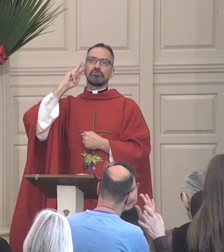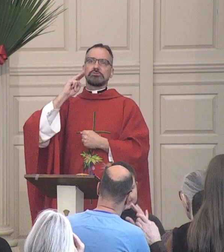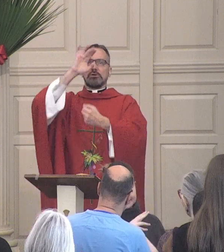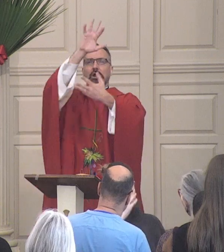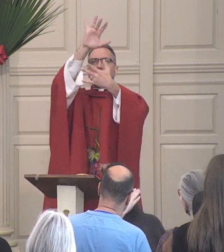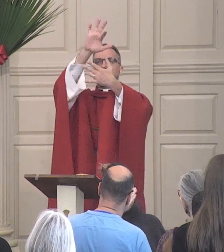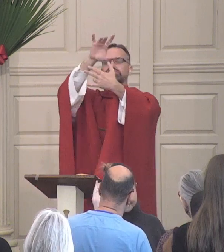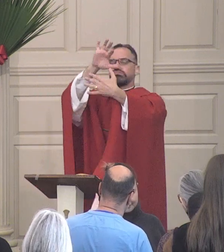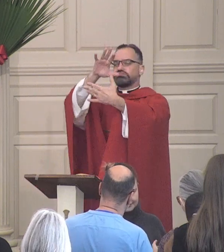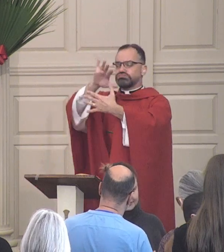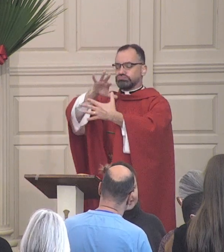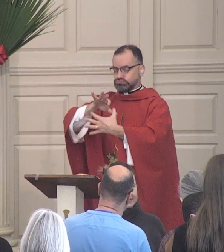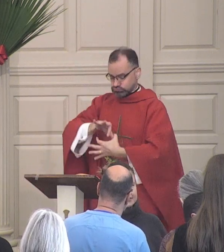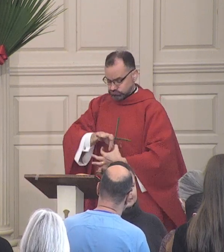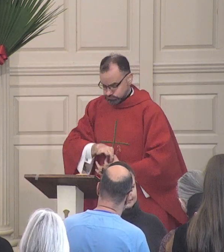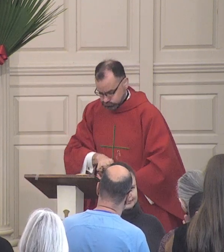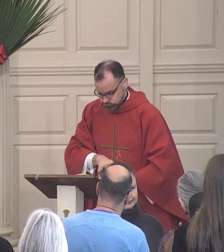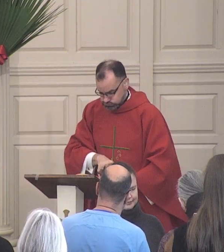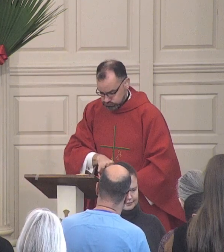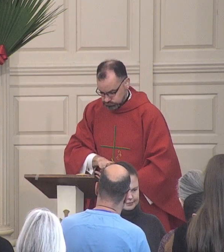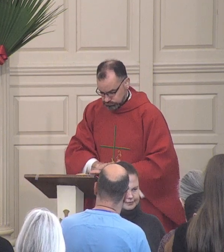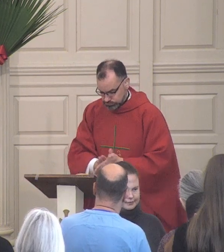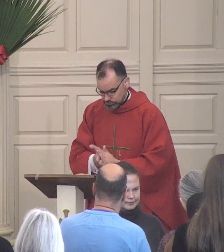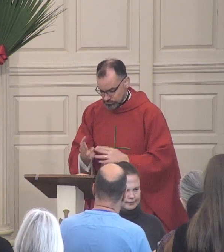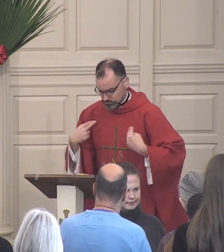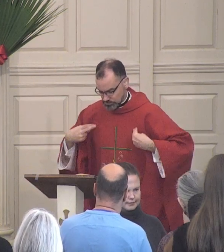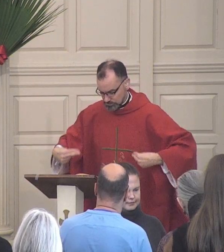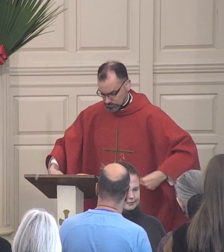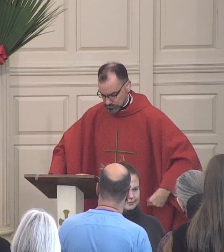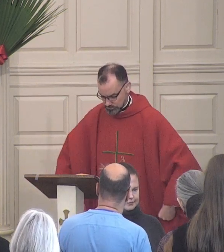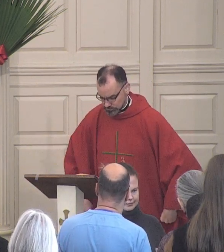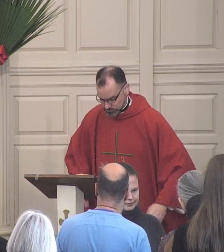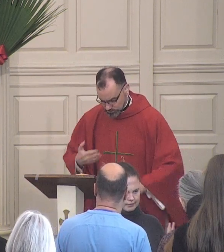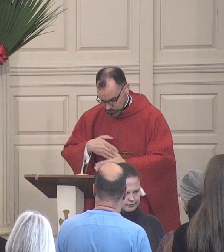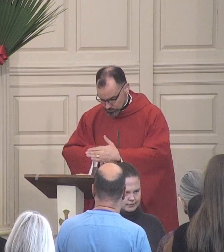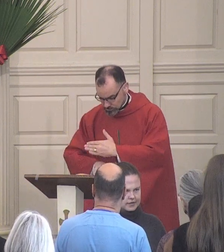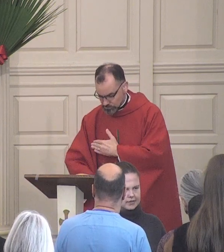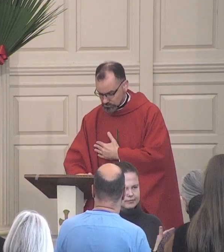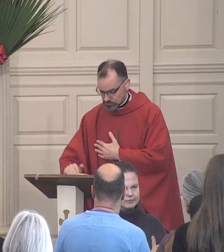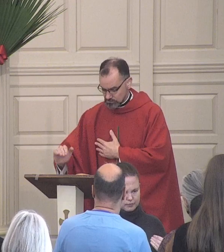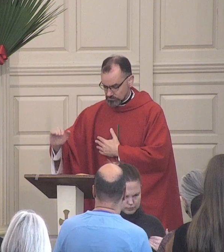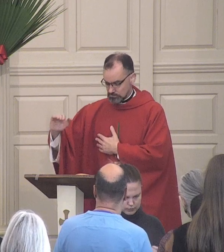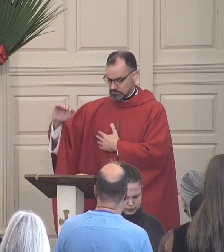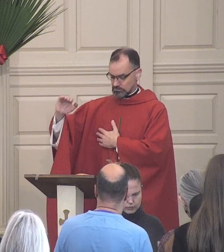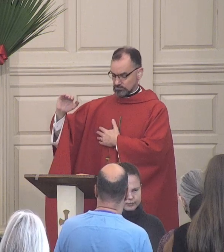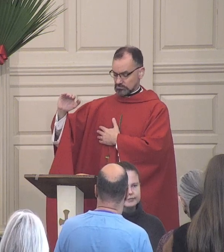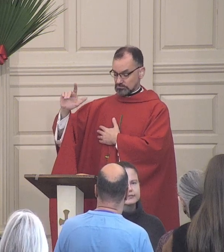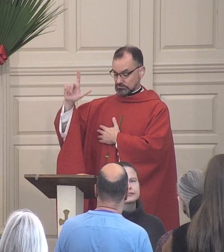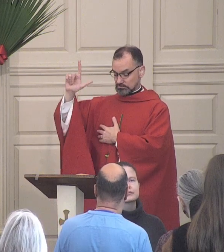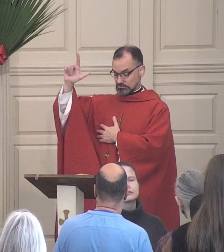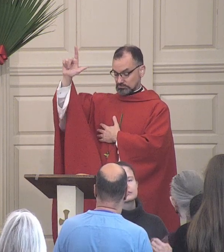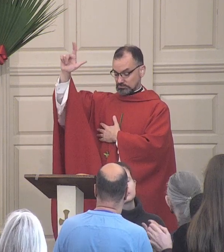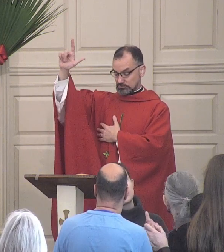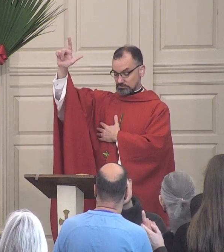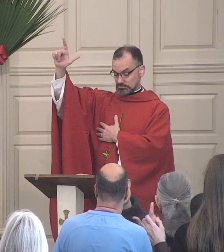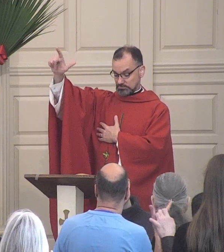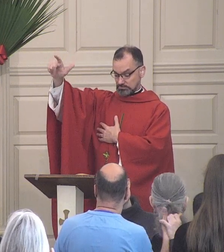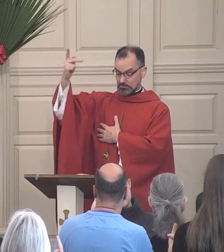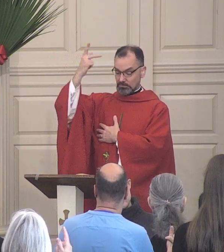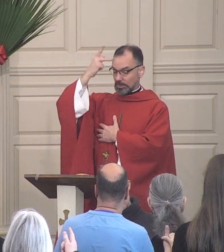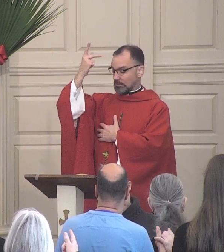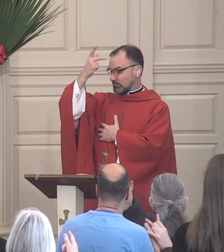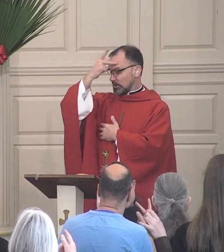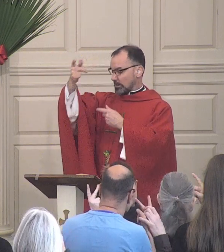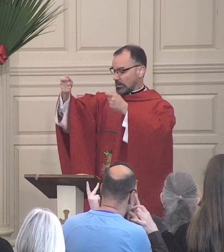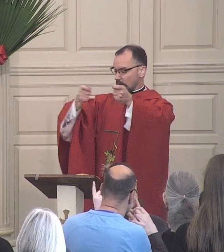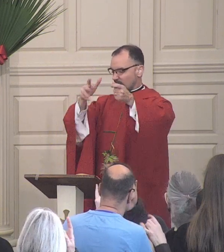day in accordance with the Scriptures. He ascended into heaven and is seated at the right hand of the Father. He